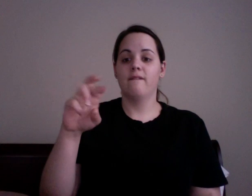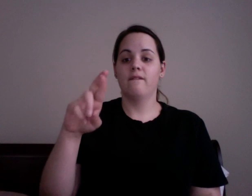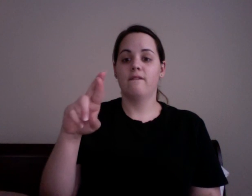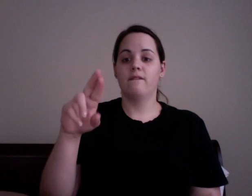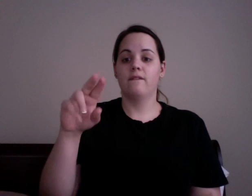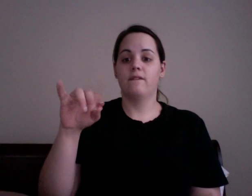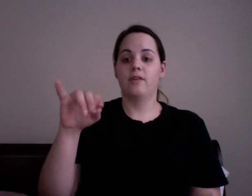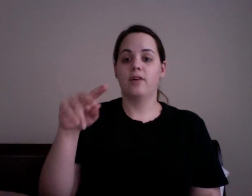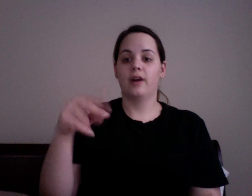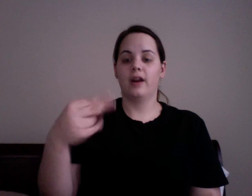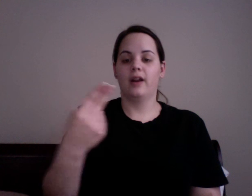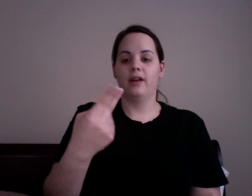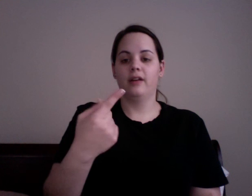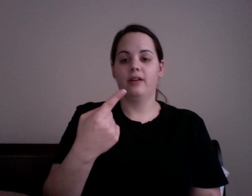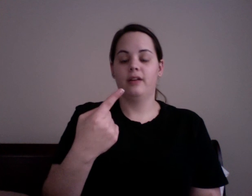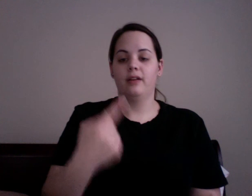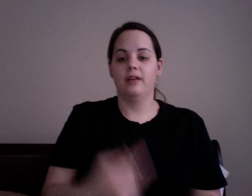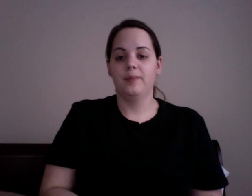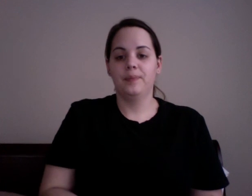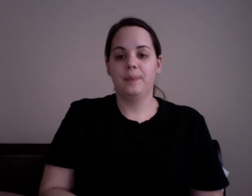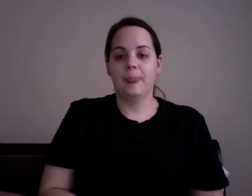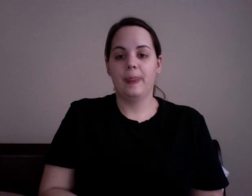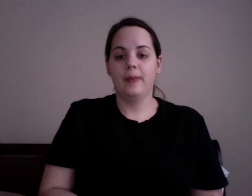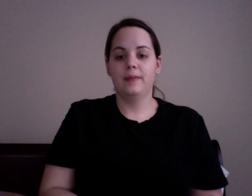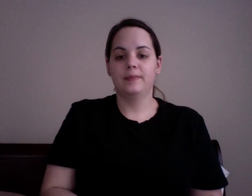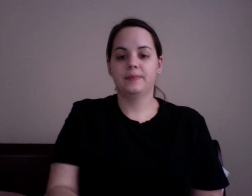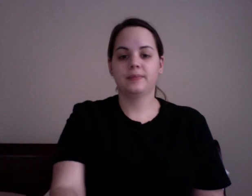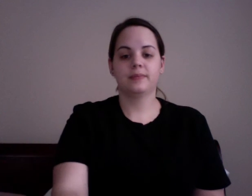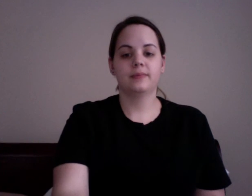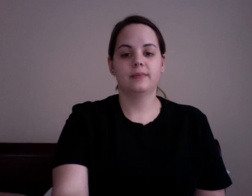and the text clues that the author left us. First of all, let's talk about